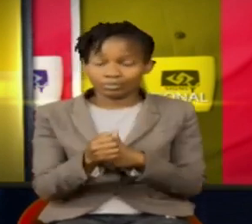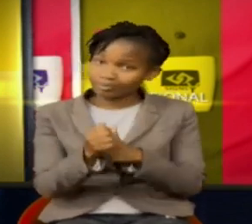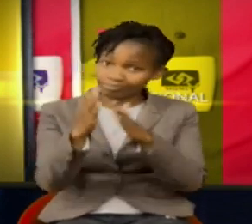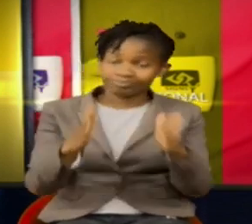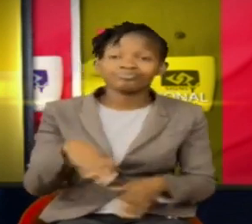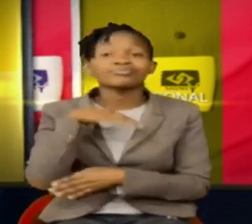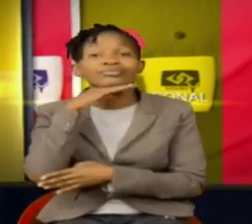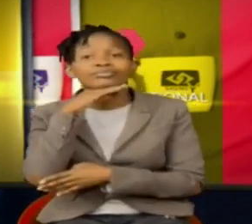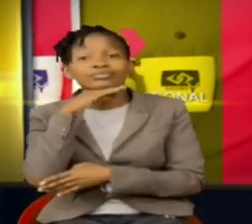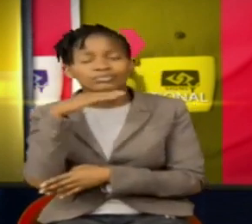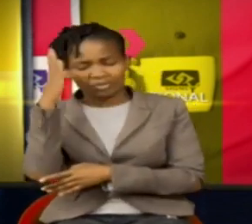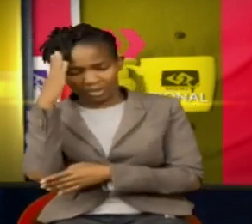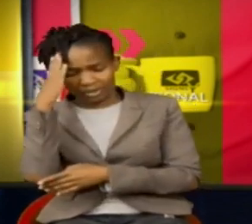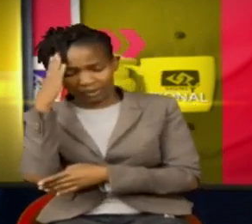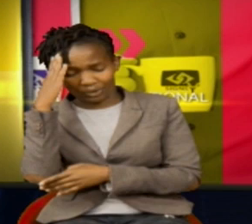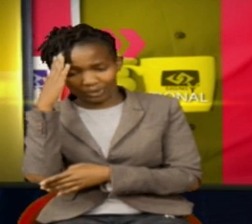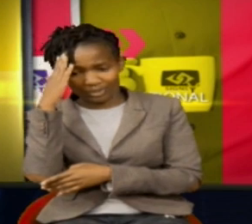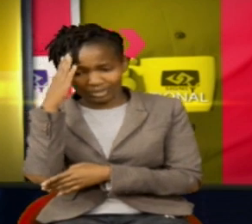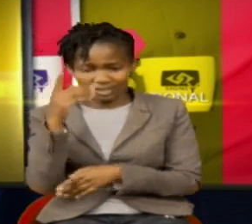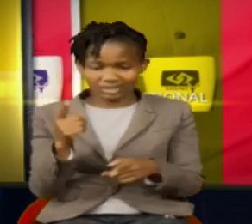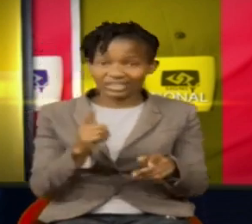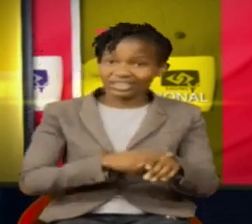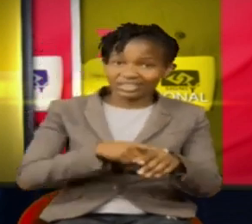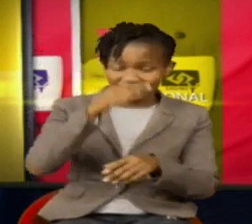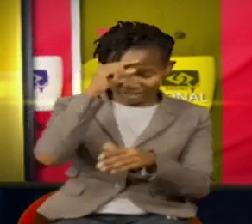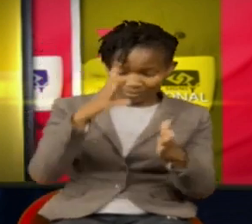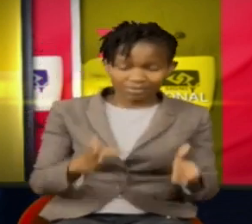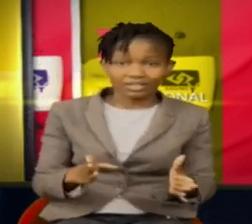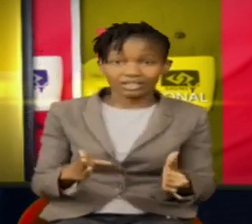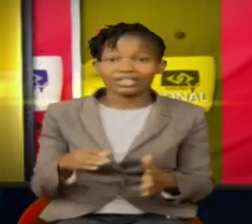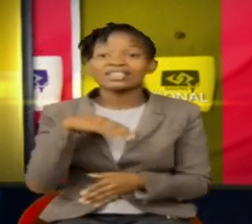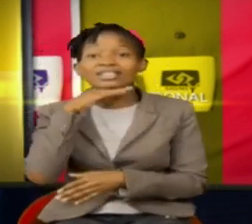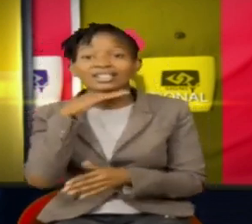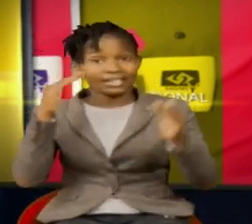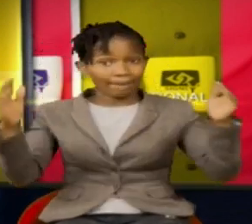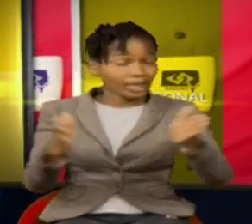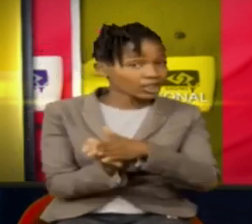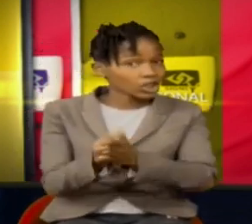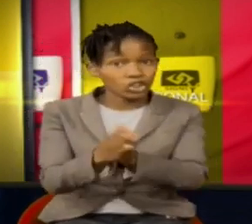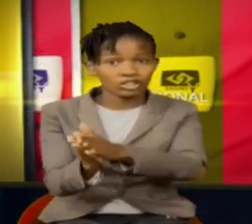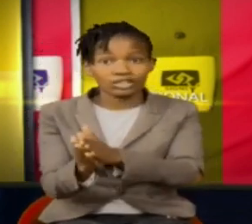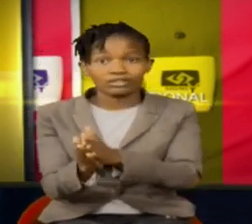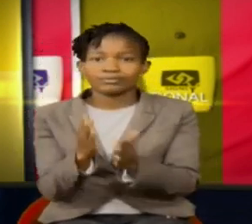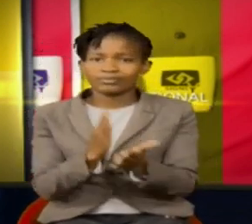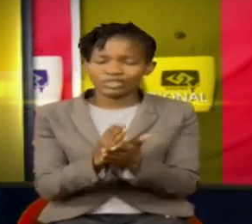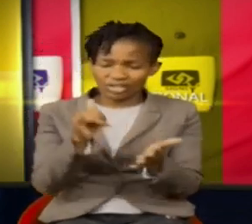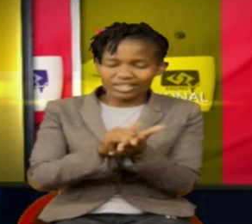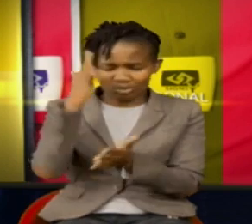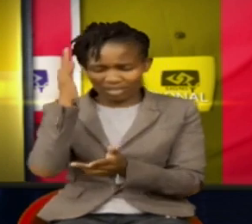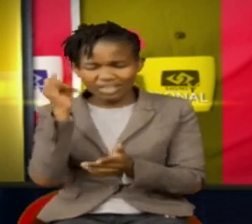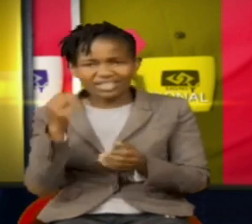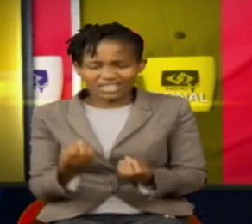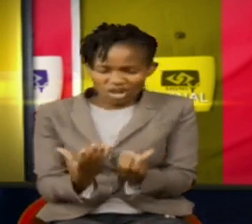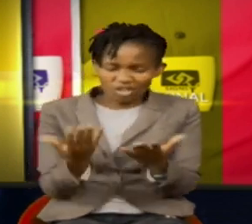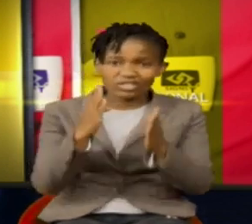cases. Okay. You know, when a governor dies, yes, that's a big story. That's a big story. So that's why there's a lot of focus. And